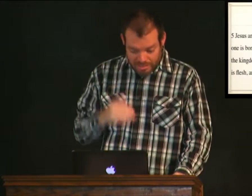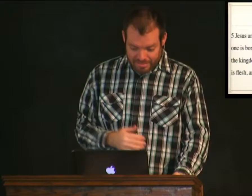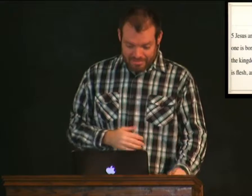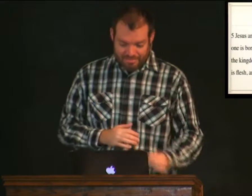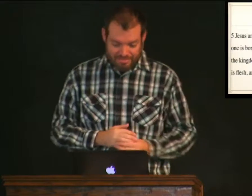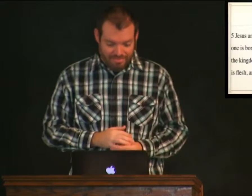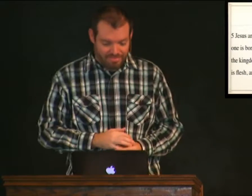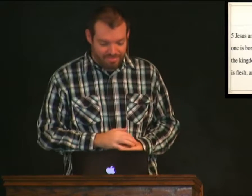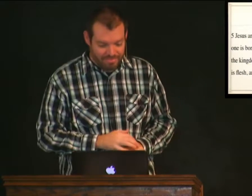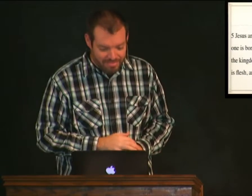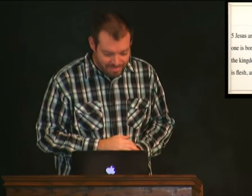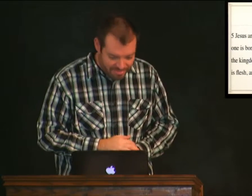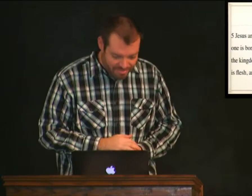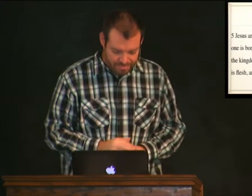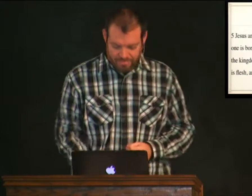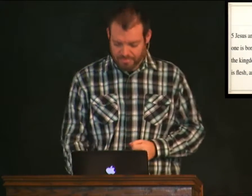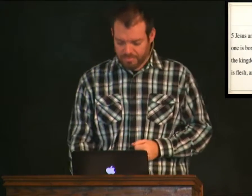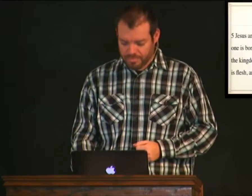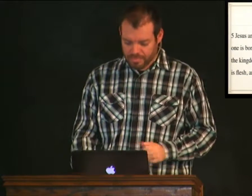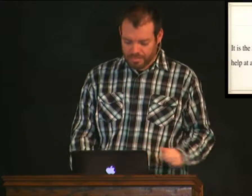know.